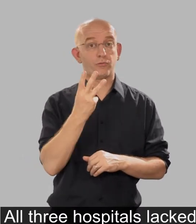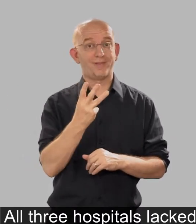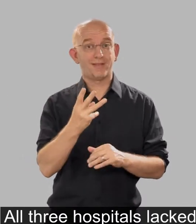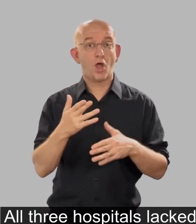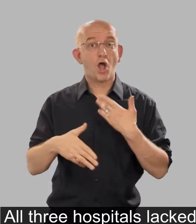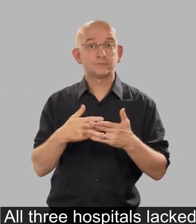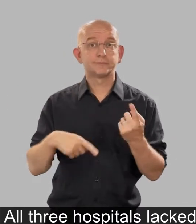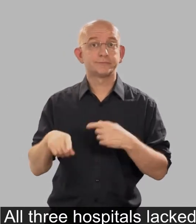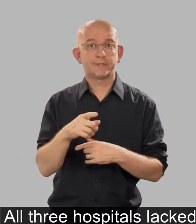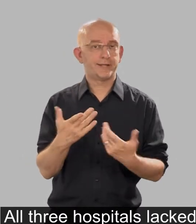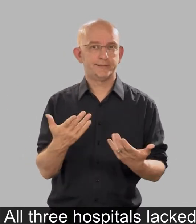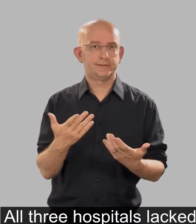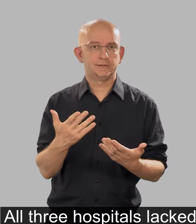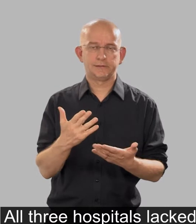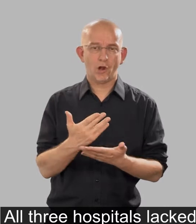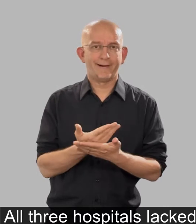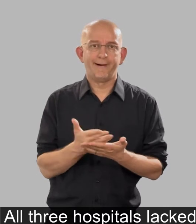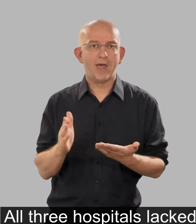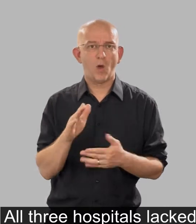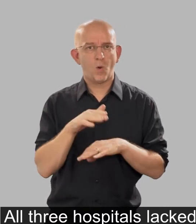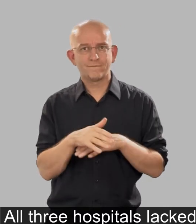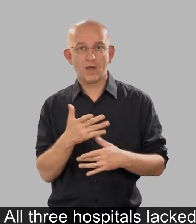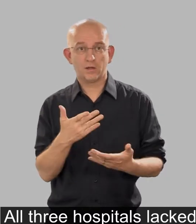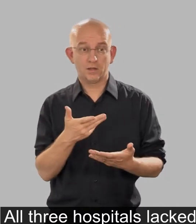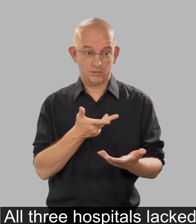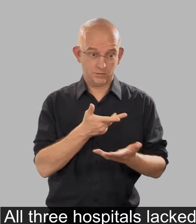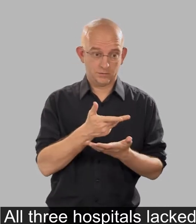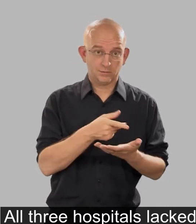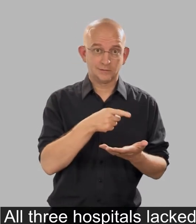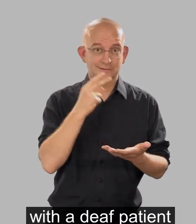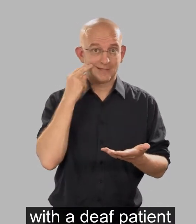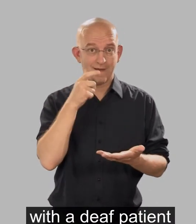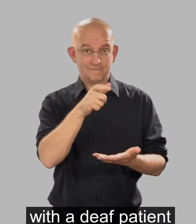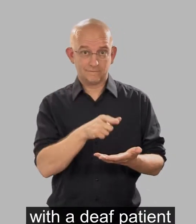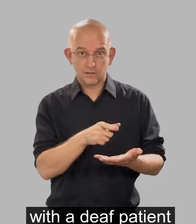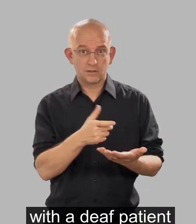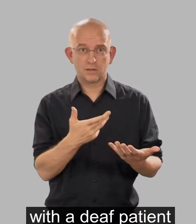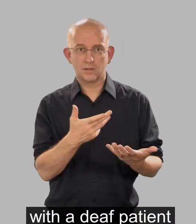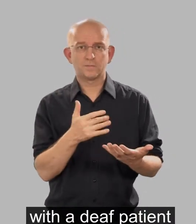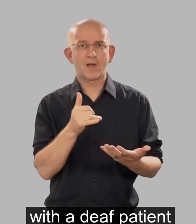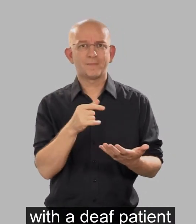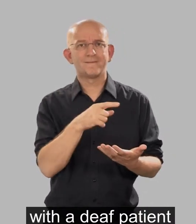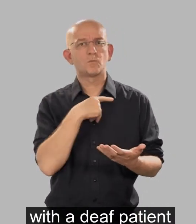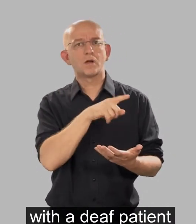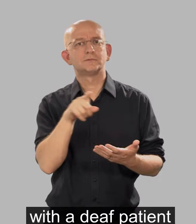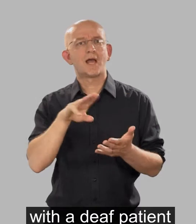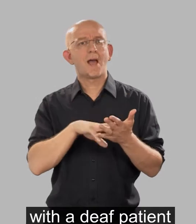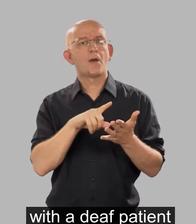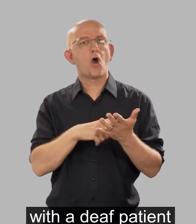All three hospitals lacked clarity in how to communicate with a deaf patient if referred for an